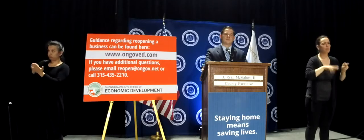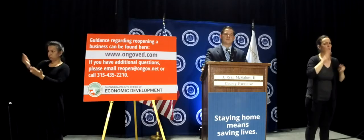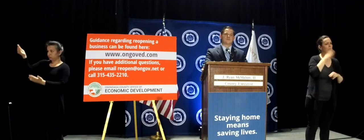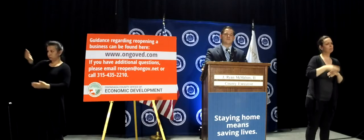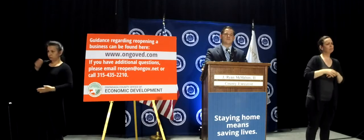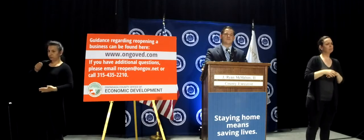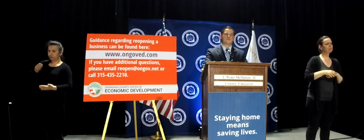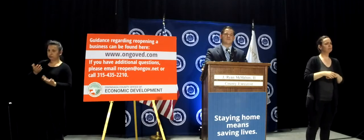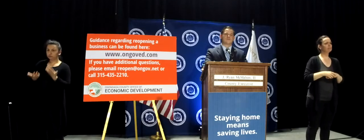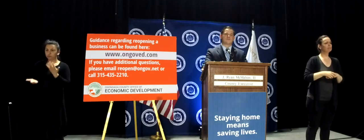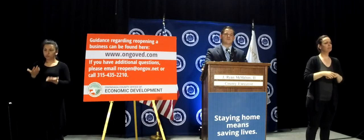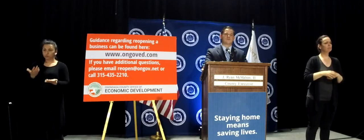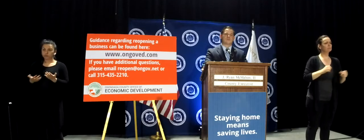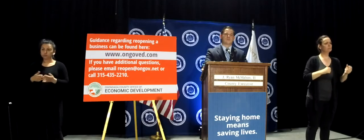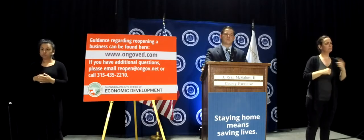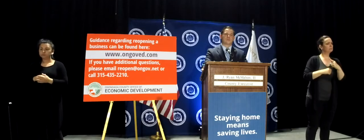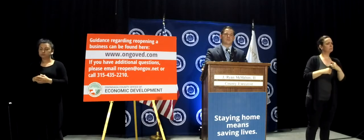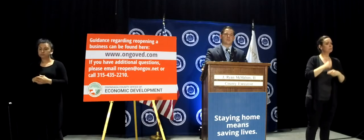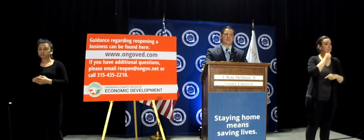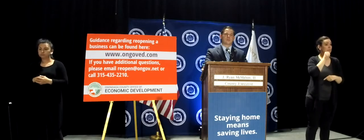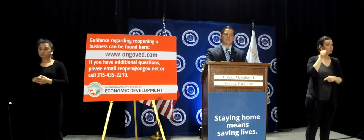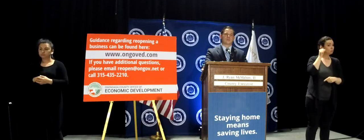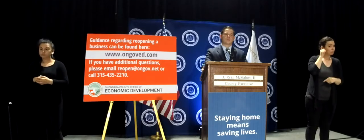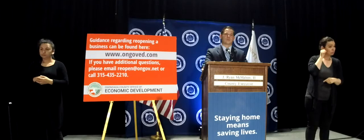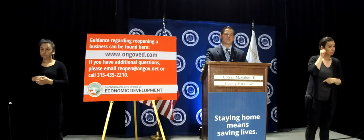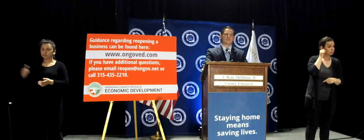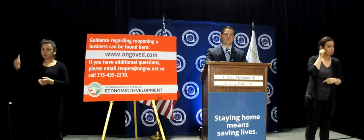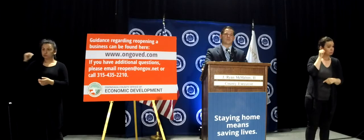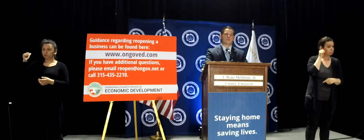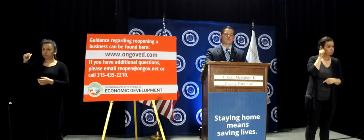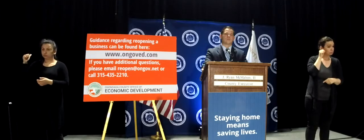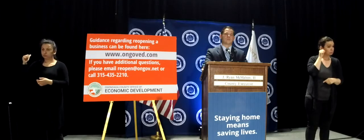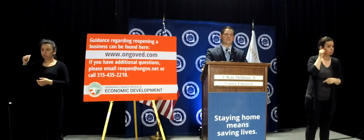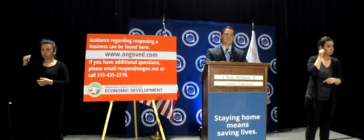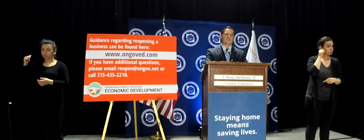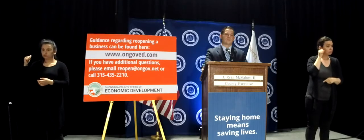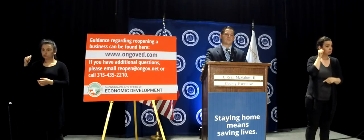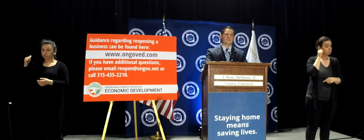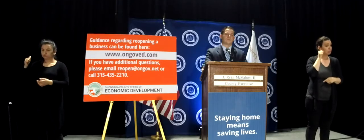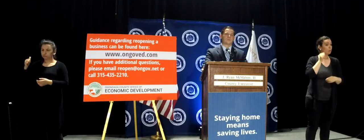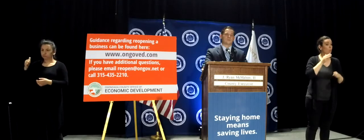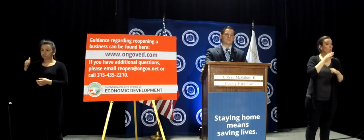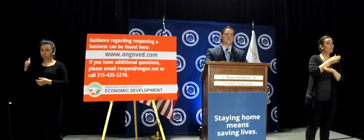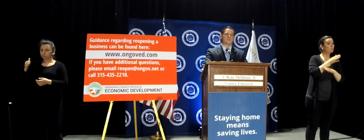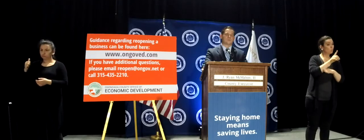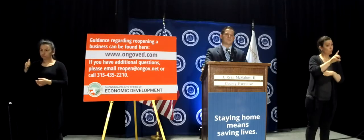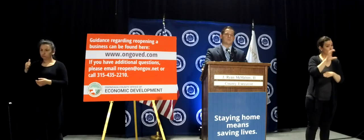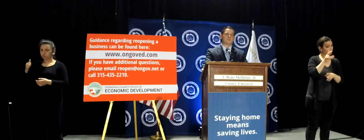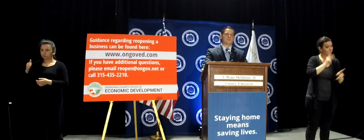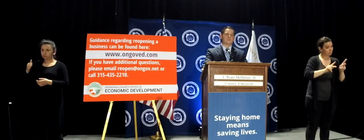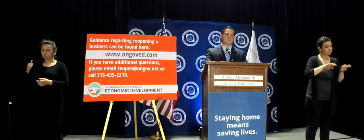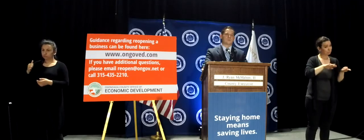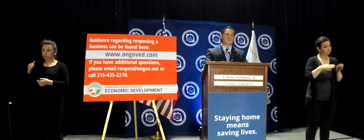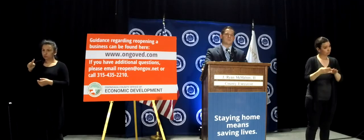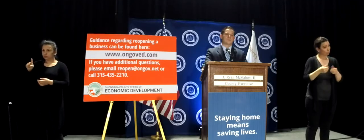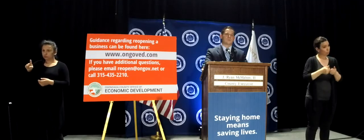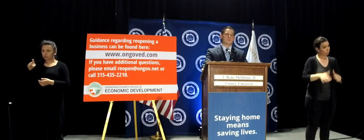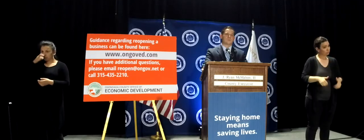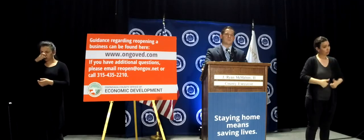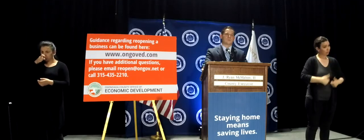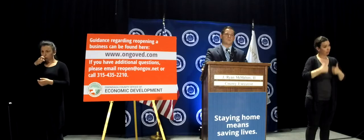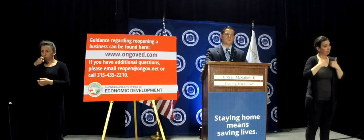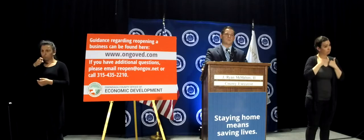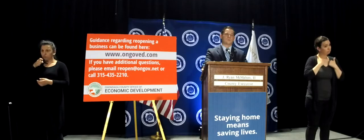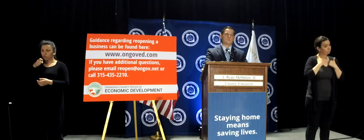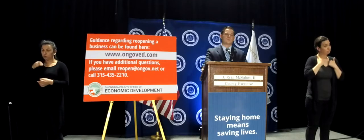all the numbers were added up by the end of the day, there were more than 100 deaths. We hit that tragic milestone in Onondaga County. What